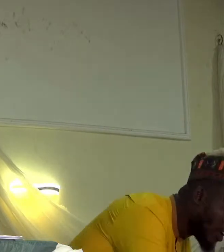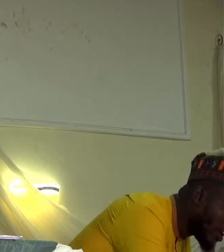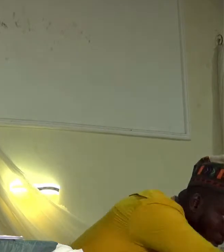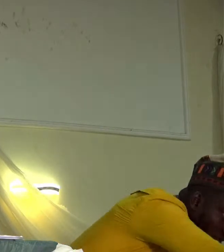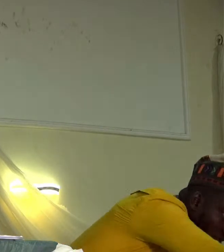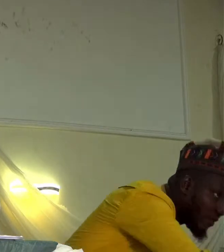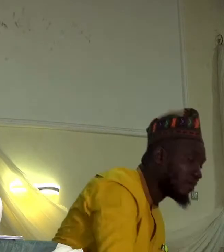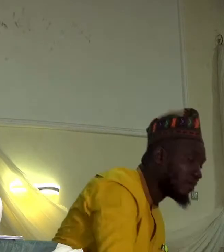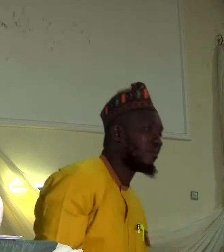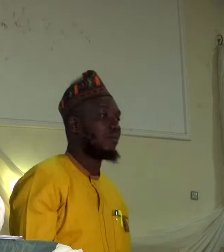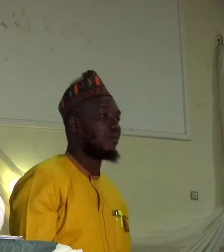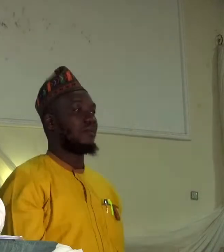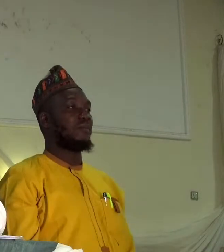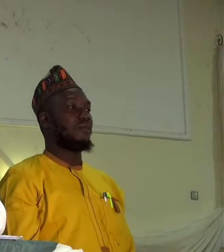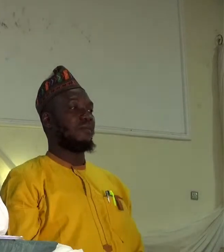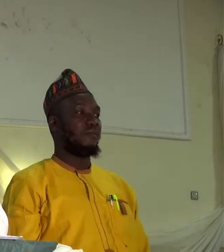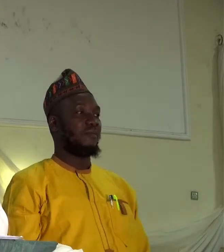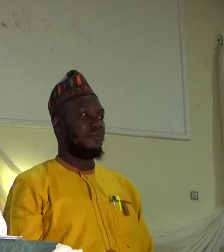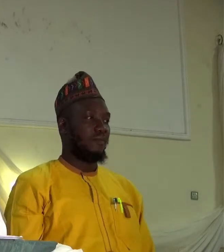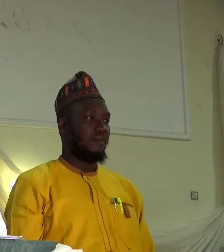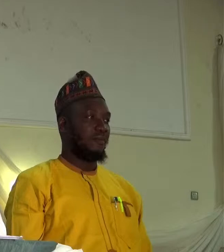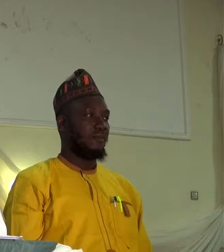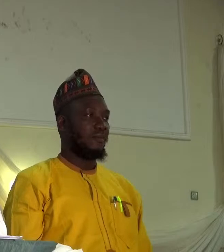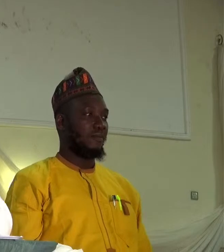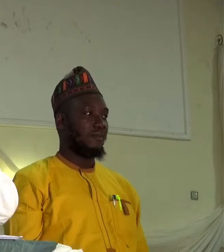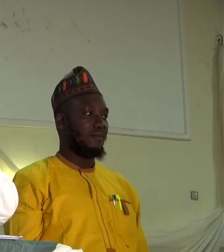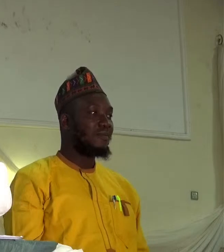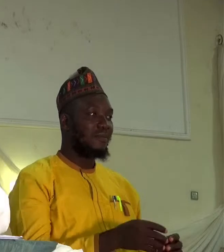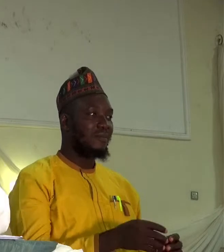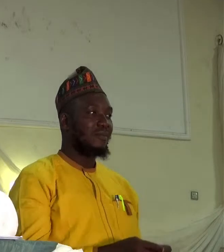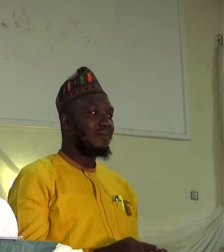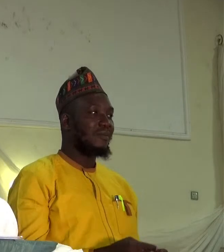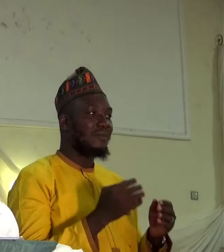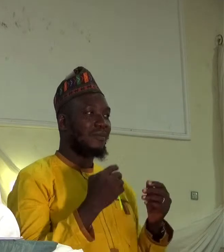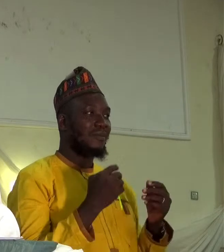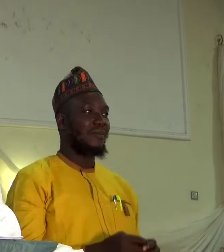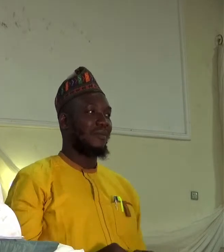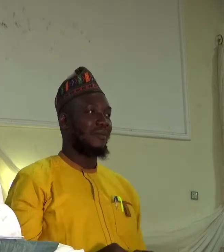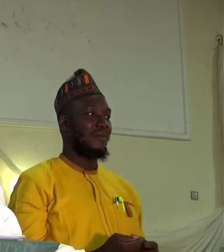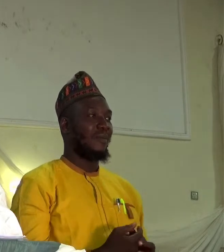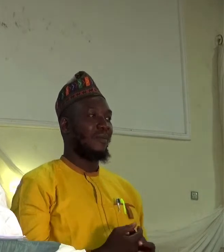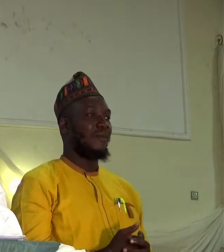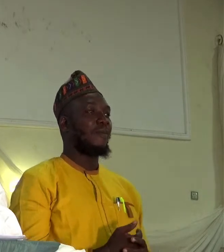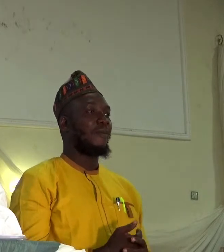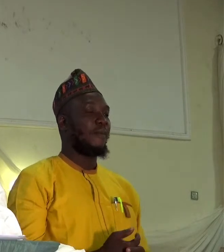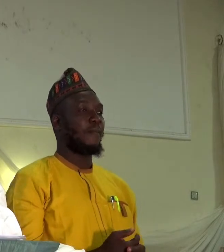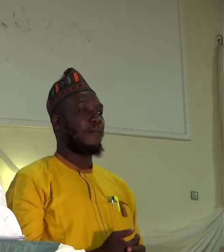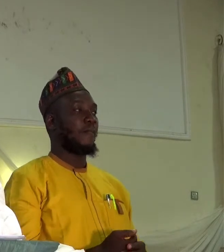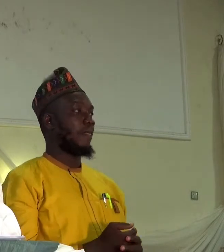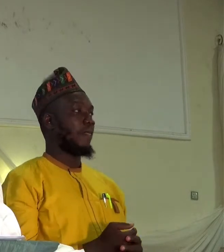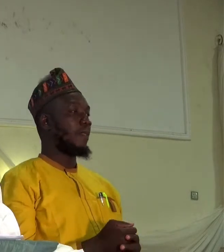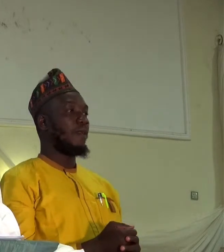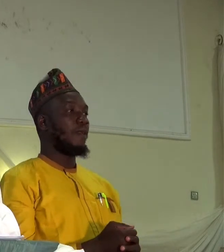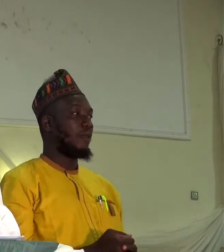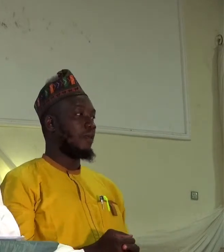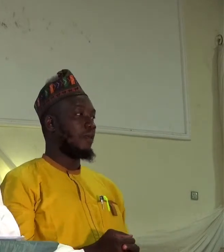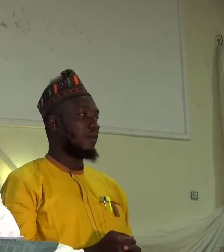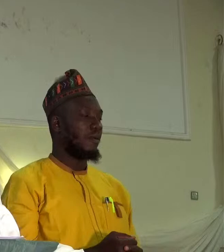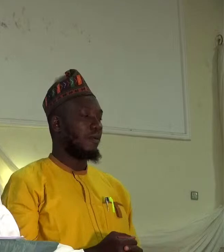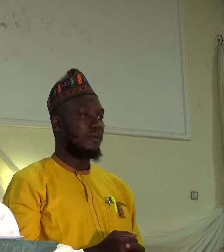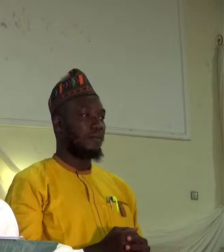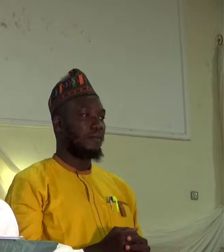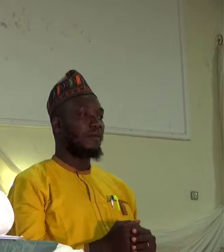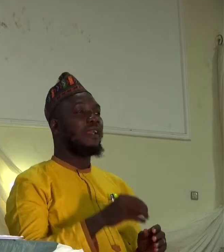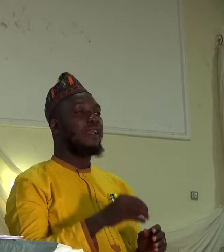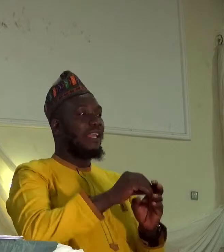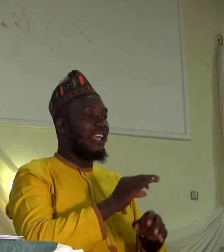won that good character ti won ni tawon to si tele won na tawon na yin bayi. UAE rank first globally in the